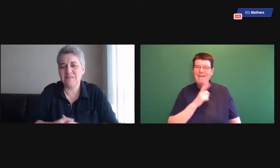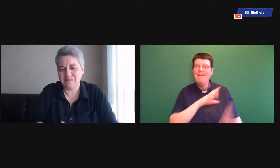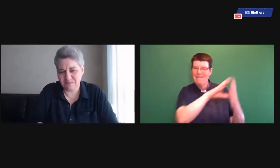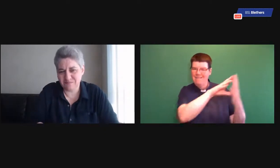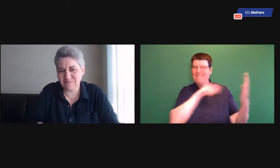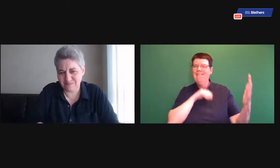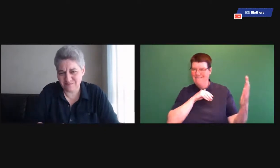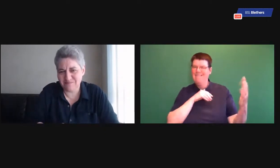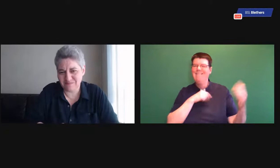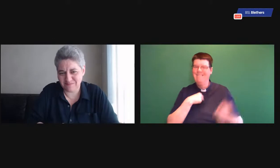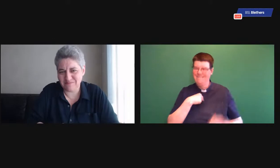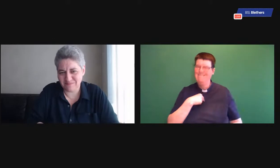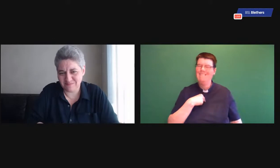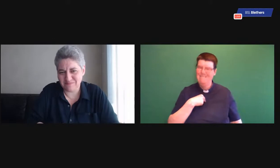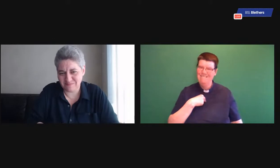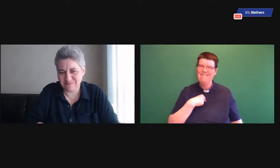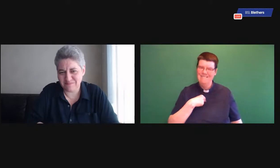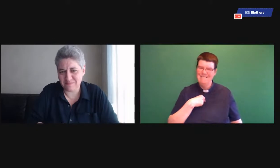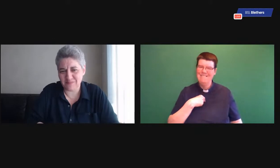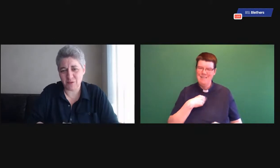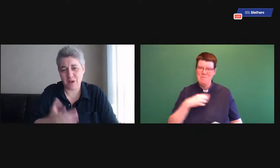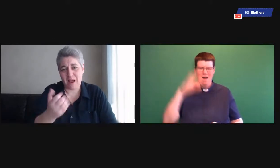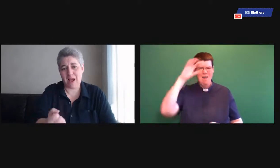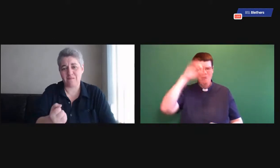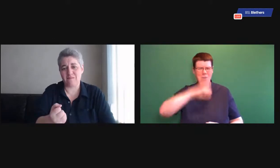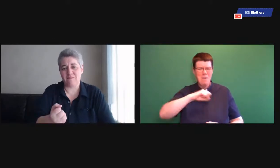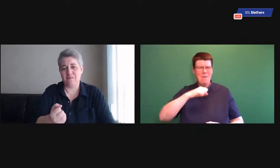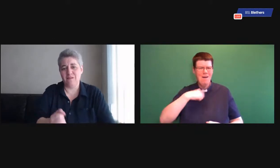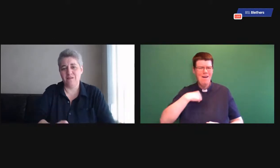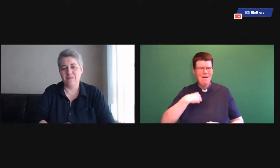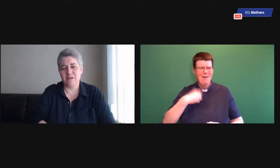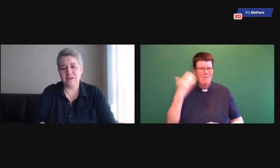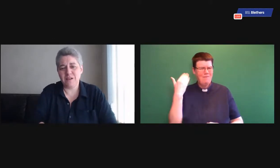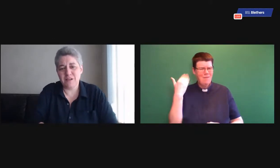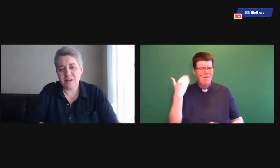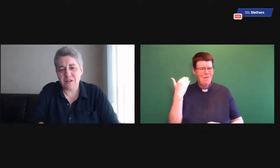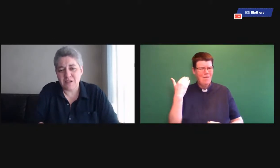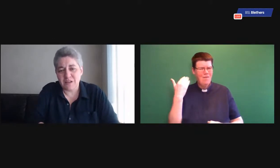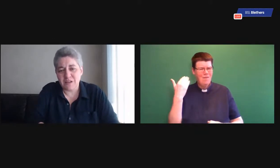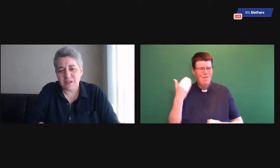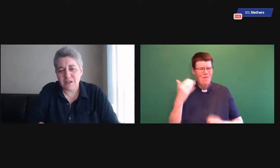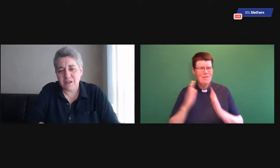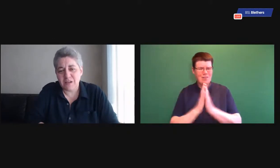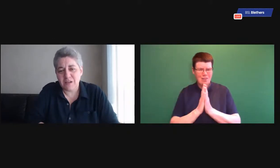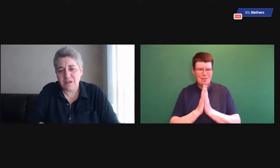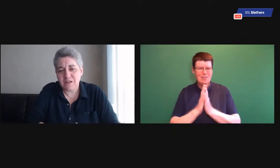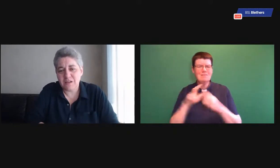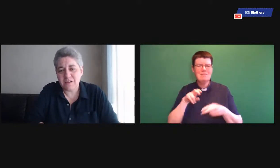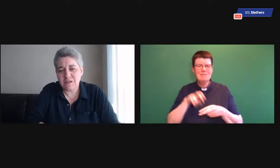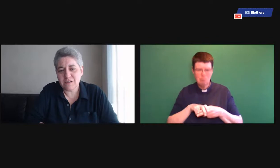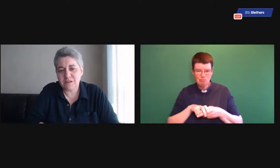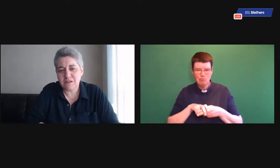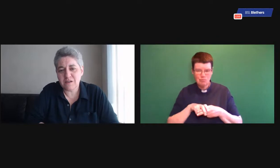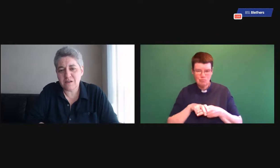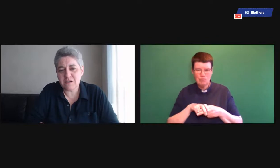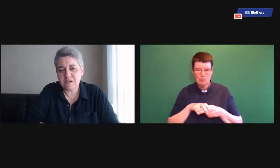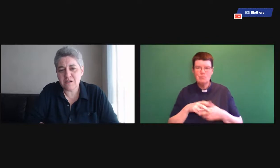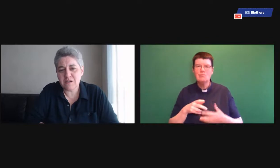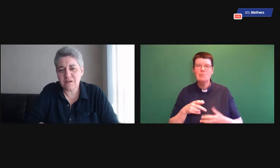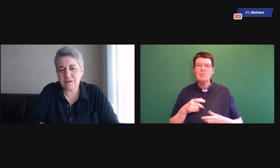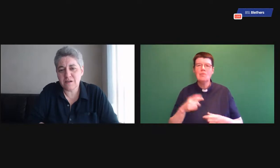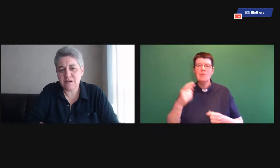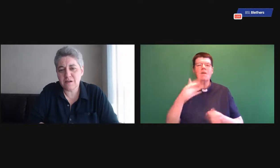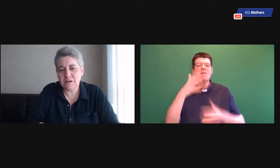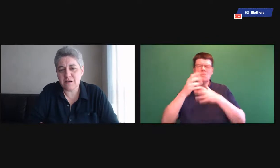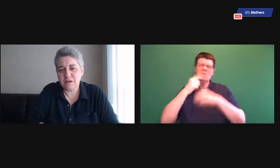information. That's how I looked at them, and I kind of copied that. I could remember, when I was young,